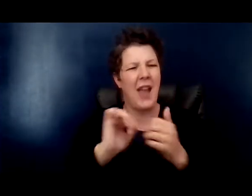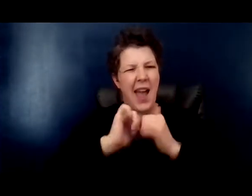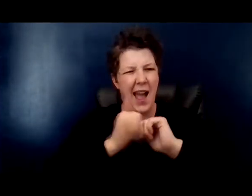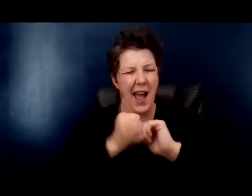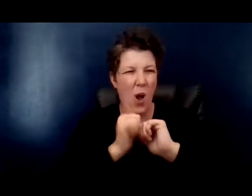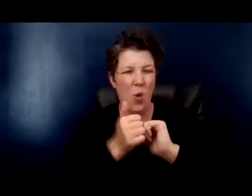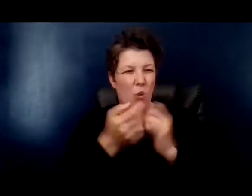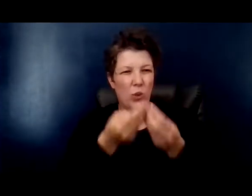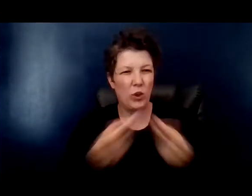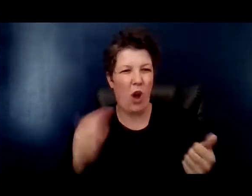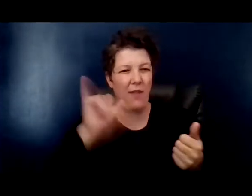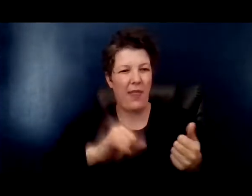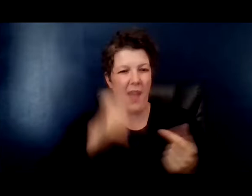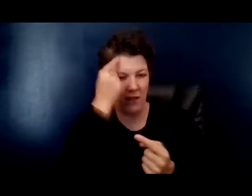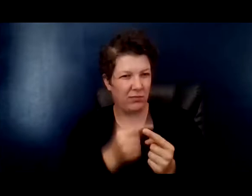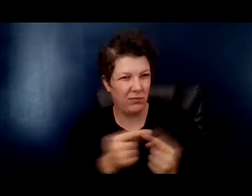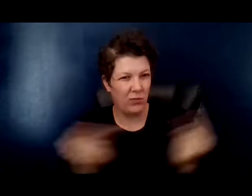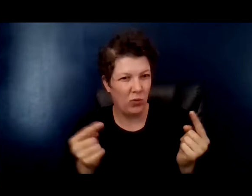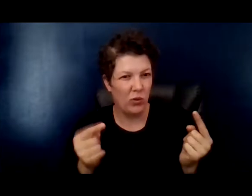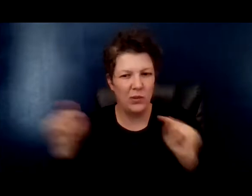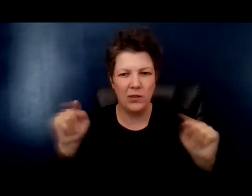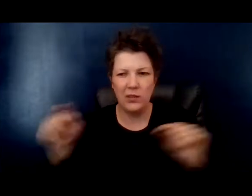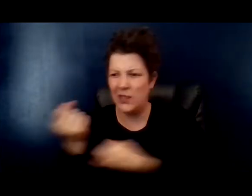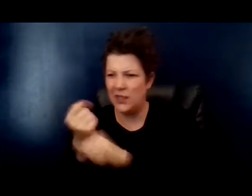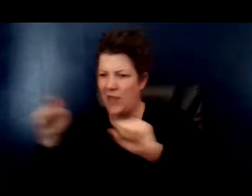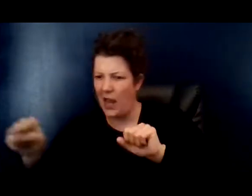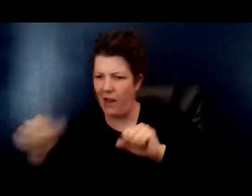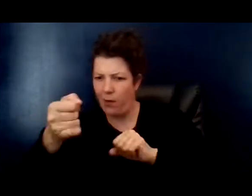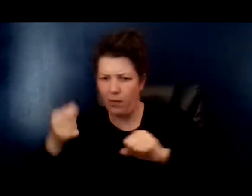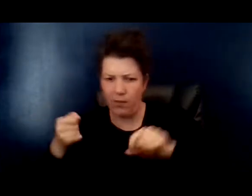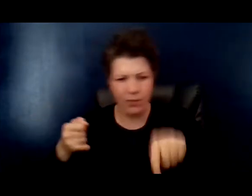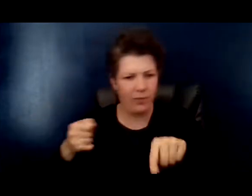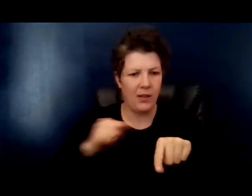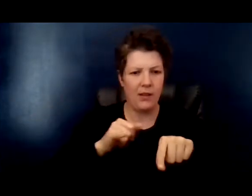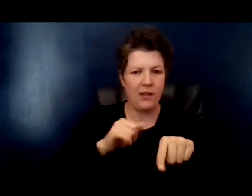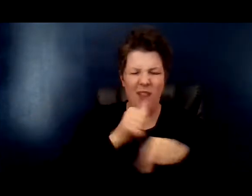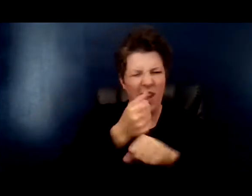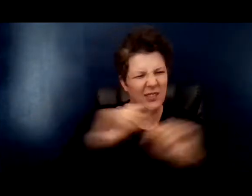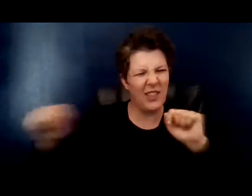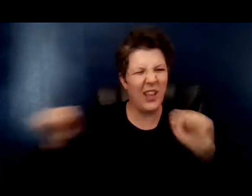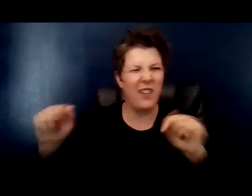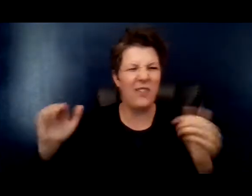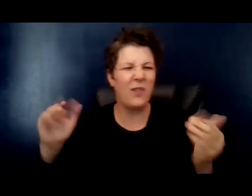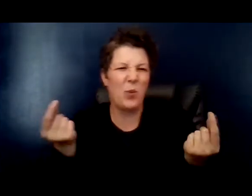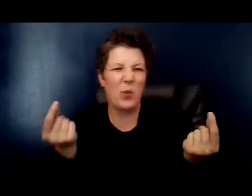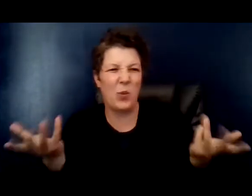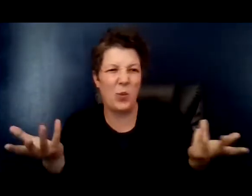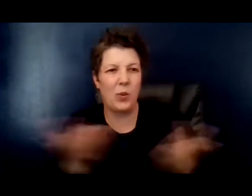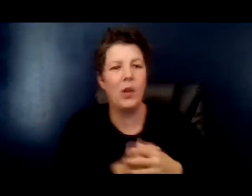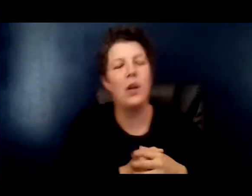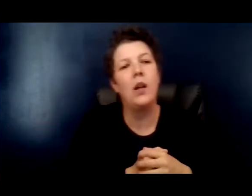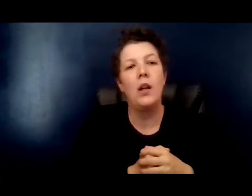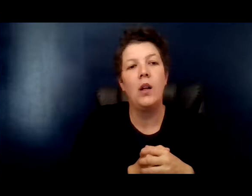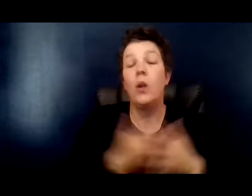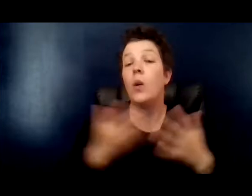a Chattanooga restaurant and that's not deemed safe. How do we address that disconnect? Well, I can only speak for what we're doing, and again, it goes back to the measures that we're